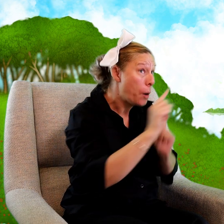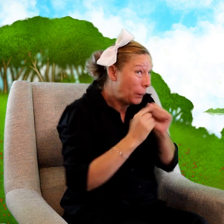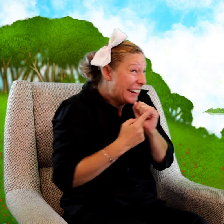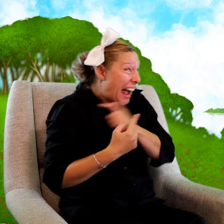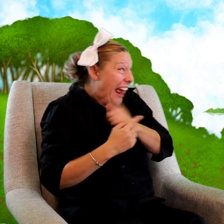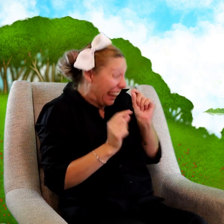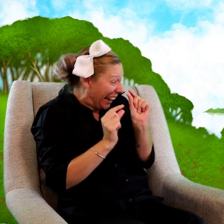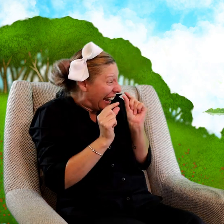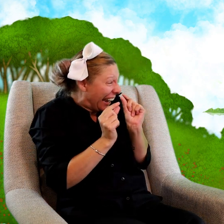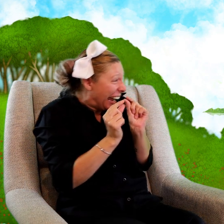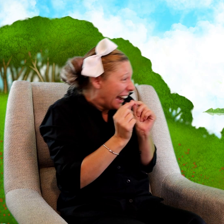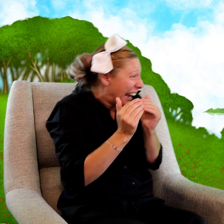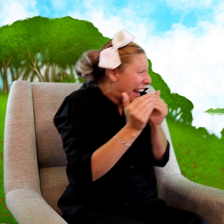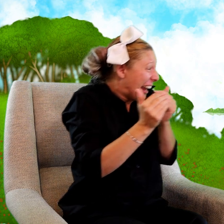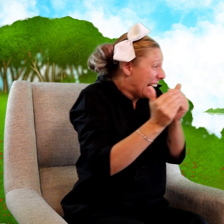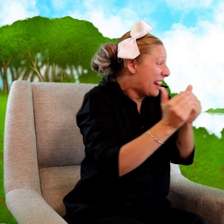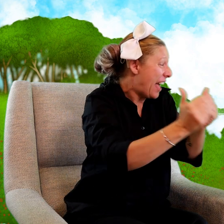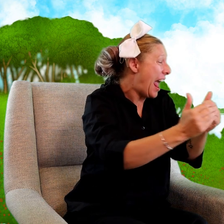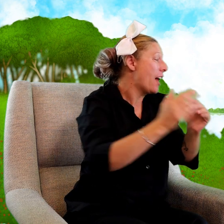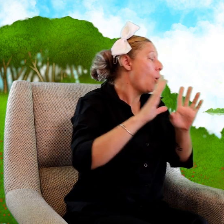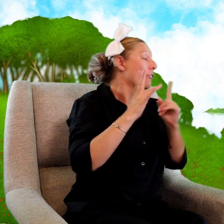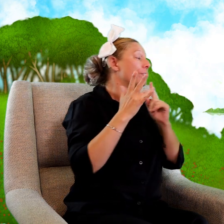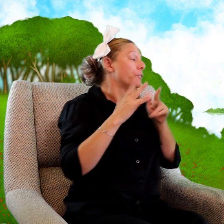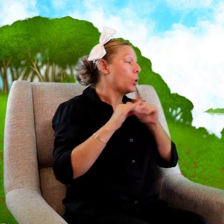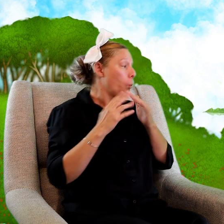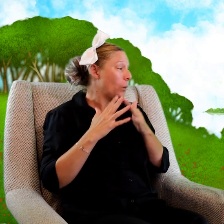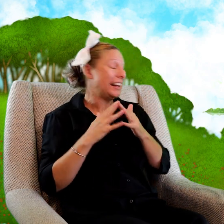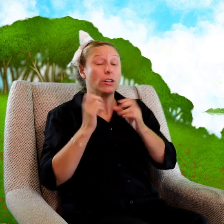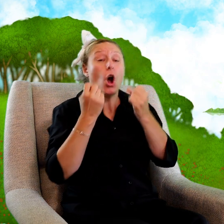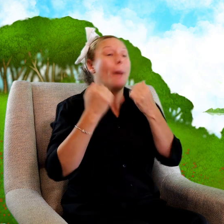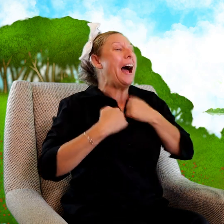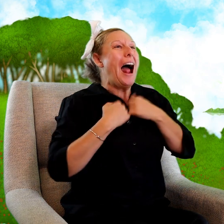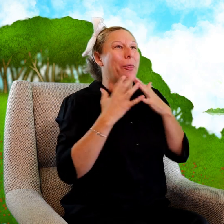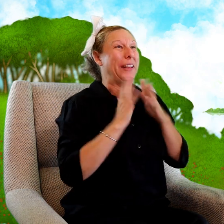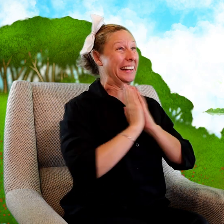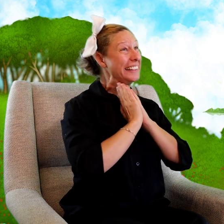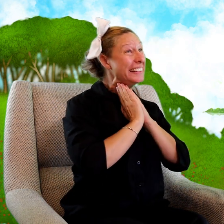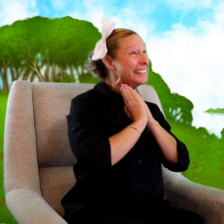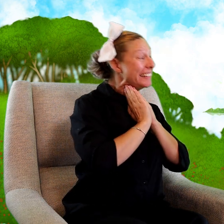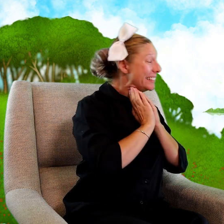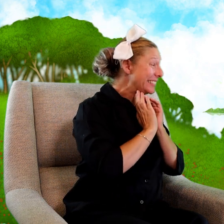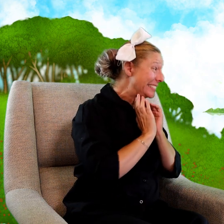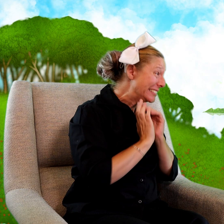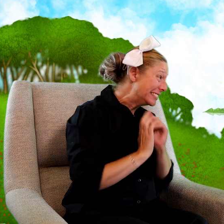we're nearly at the end of No Baths Week, said Ben, feeling disappointed.